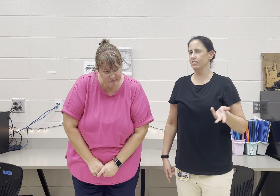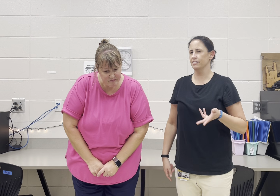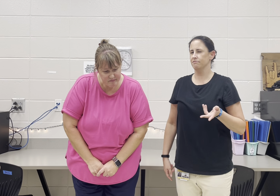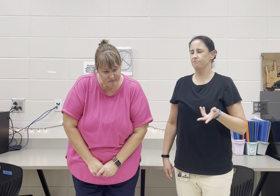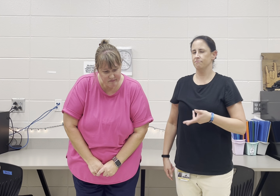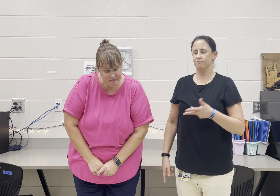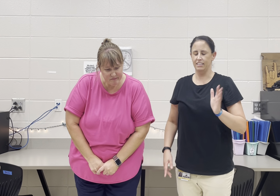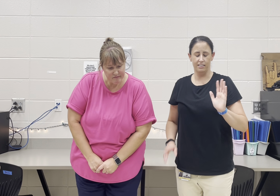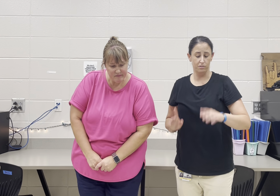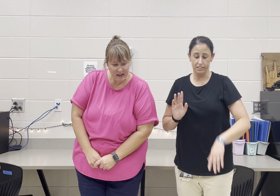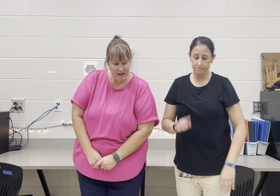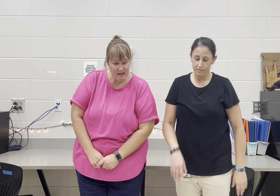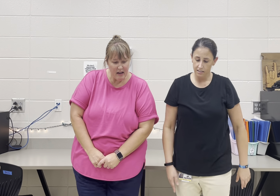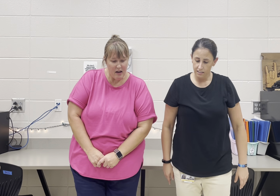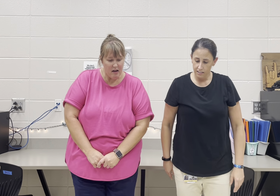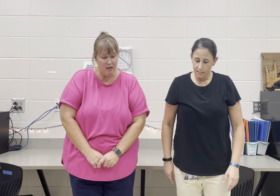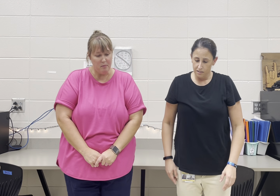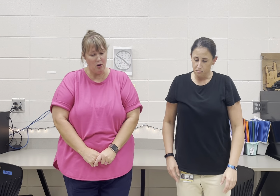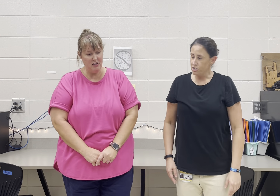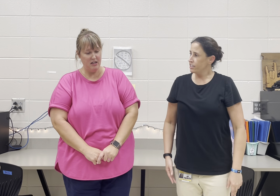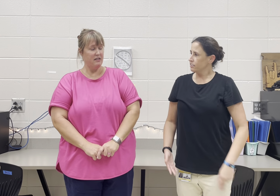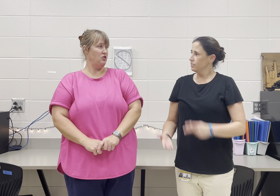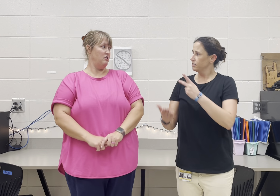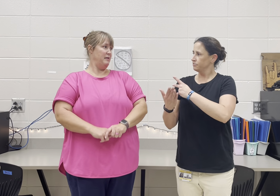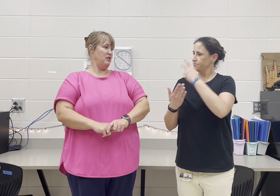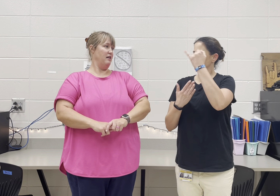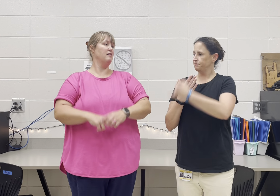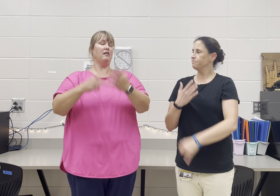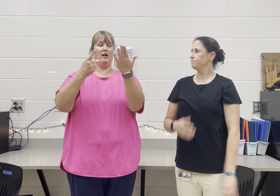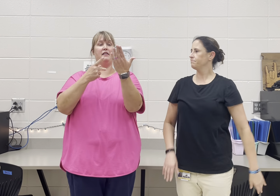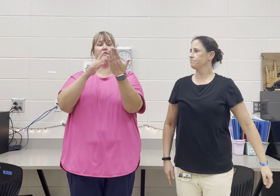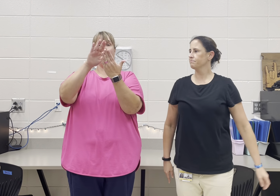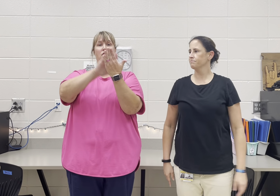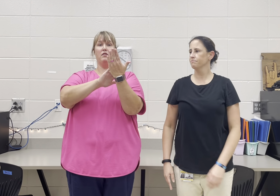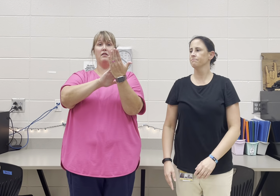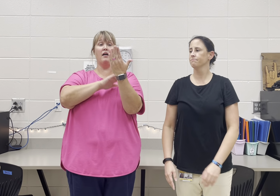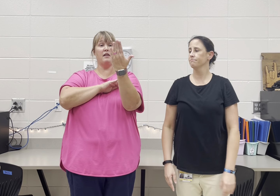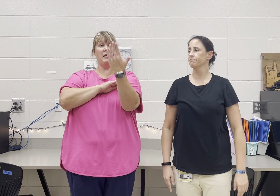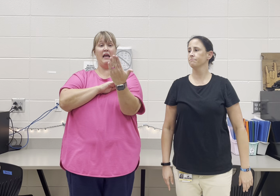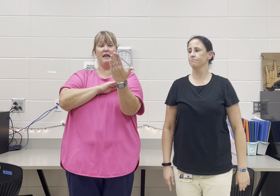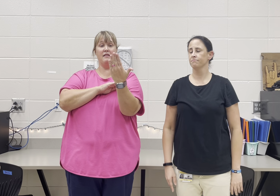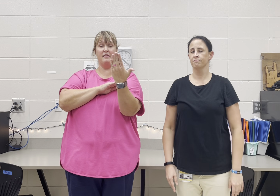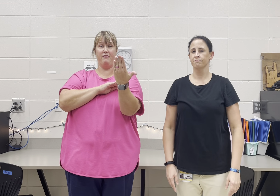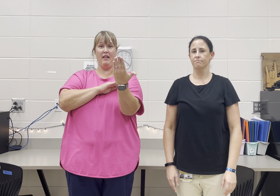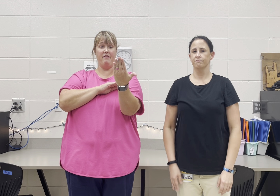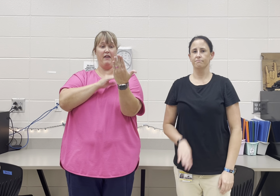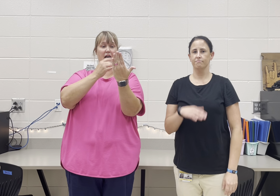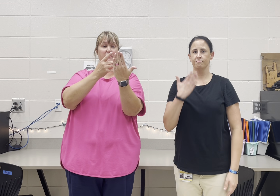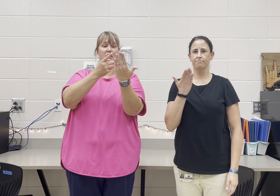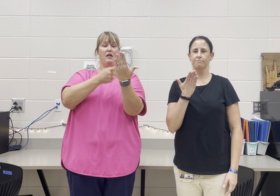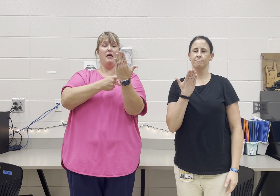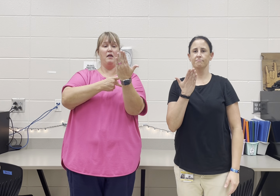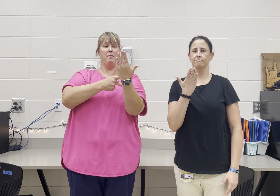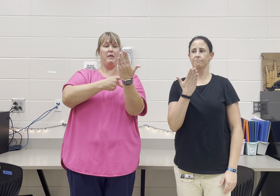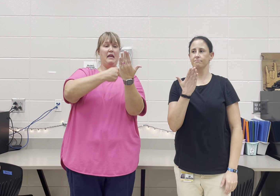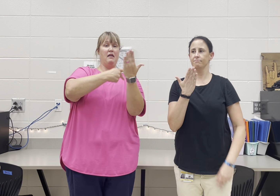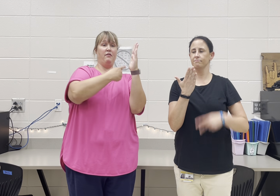it. Yeah, anyways. Project, you do the PJ. All right, so non-dominant hand is a flat 5, P in the